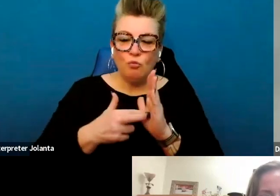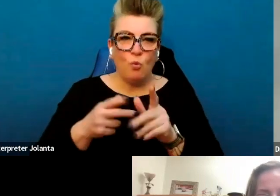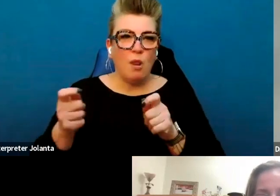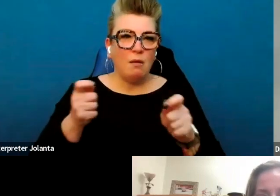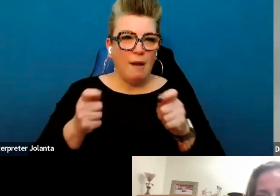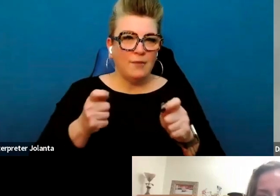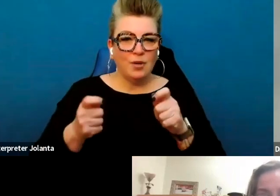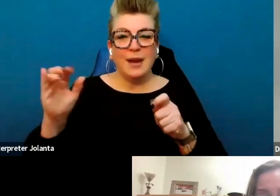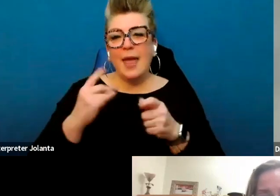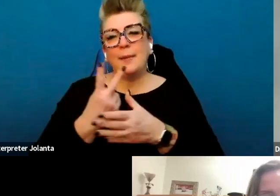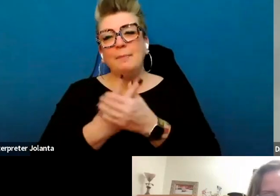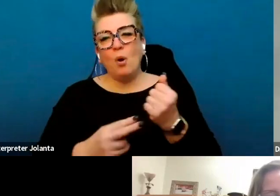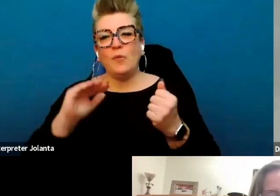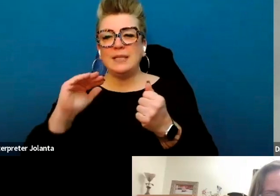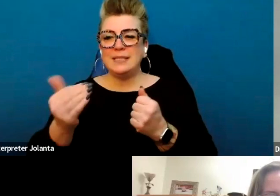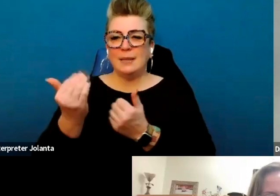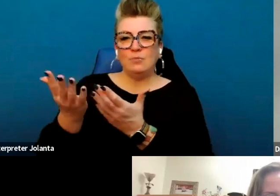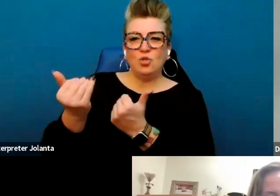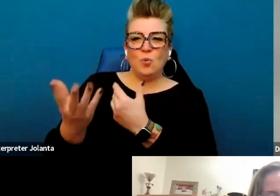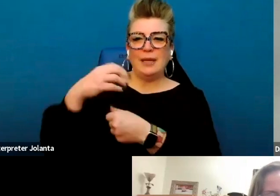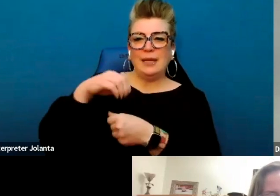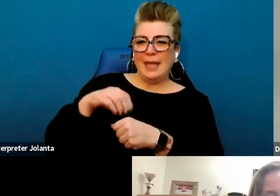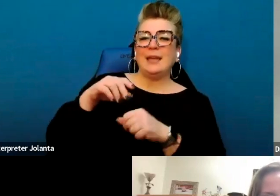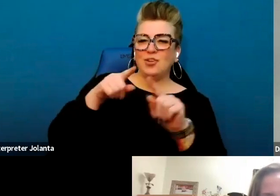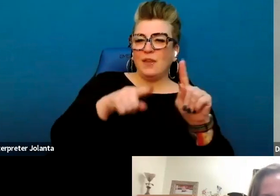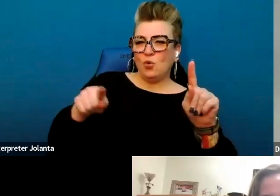and both seem to engage the dorsal pathway.